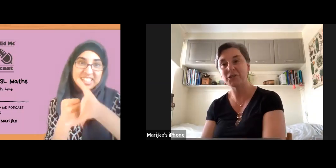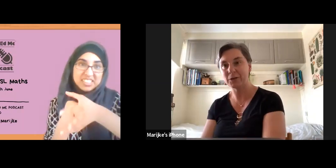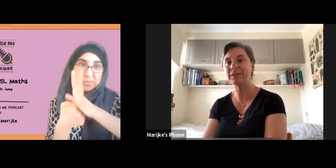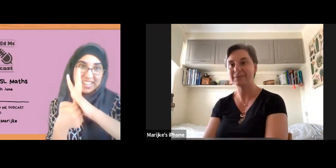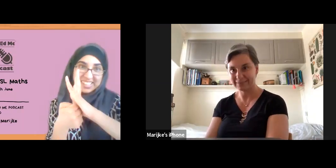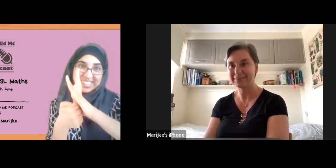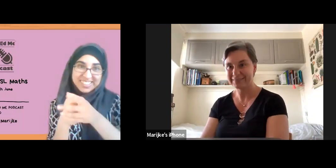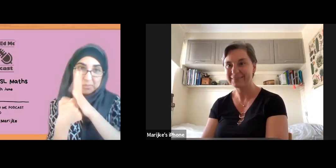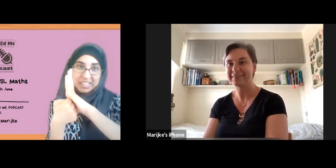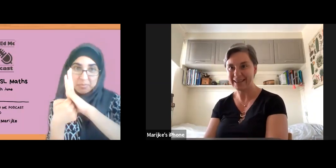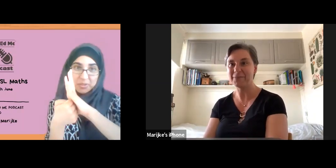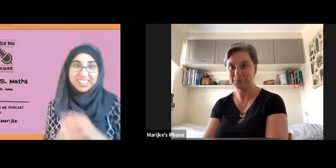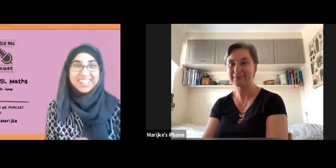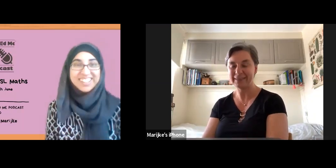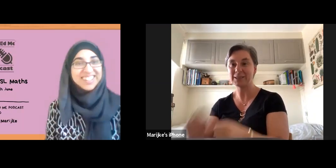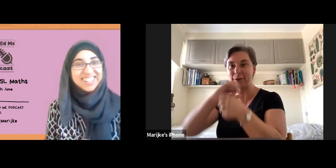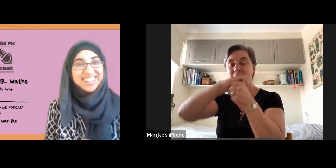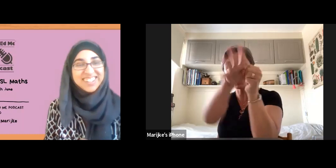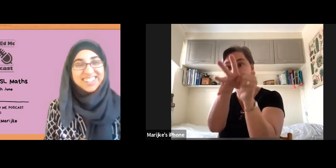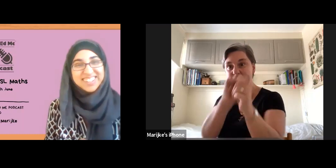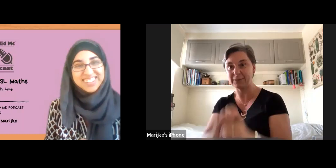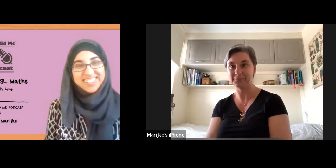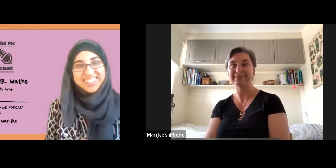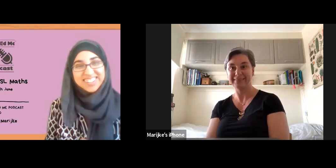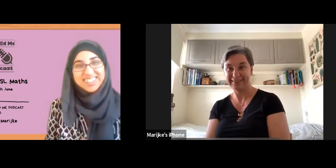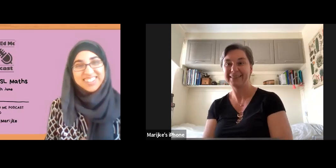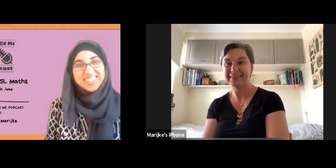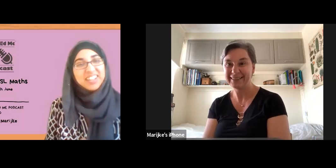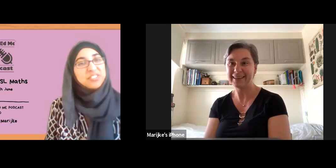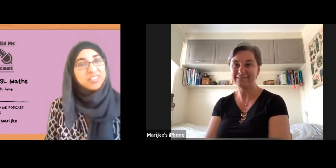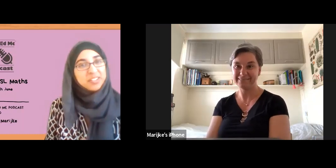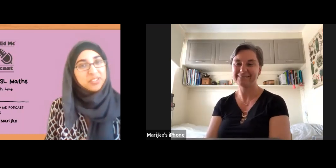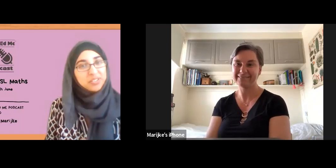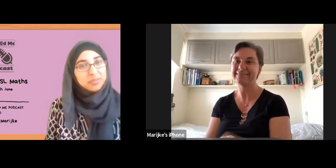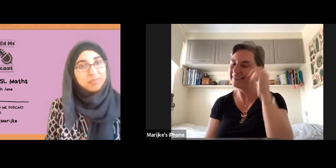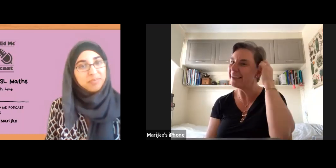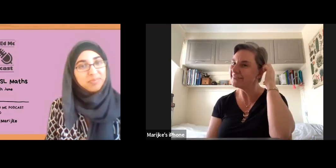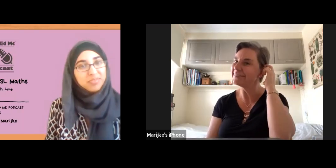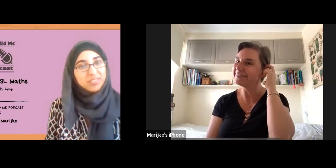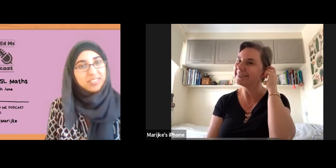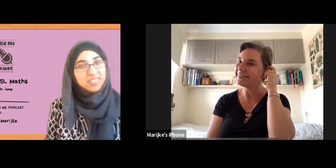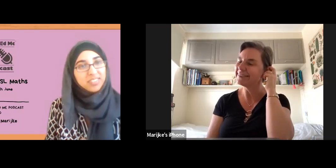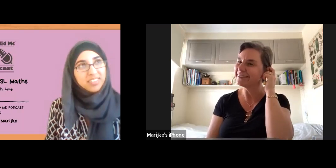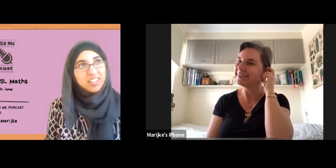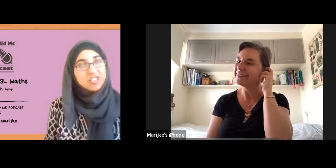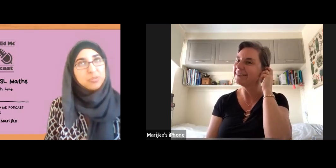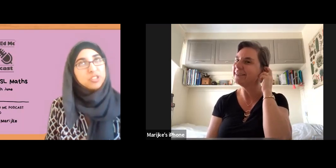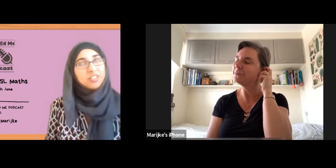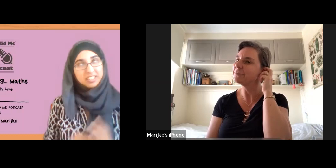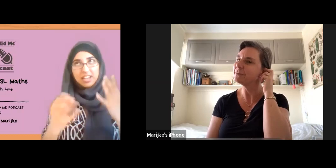visual. Spiky ball. Yeah, spiky ball spreading. That's really cool. Yeah. So would you, like, I've